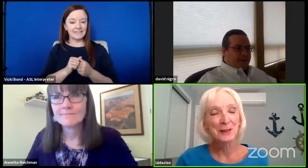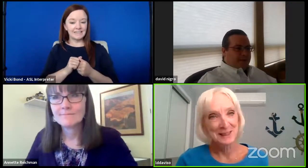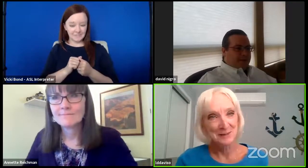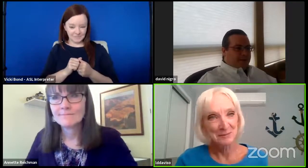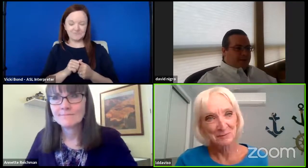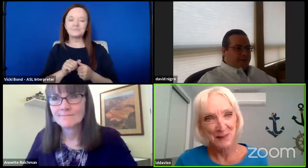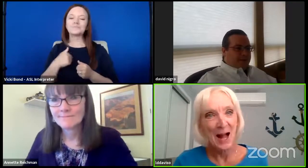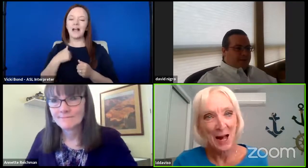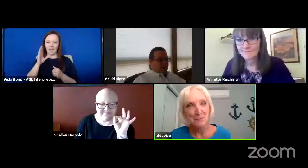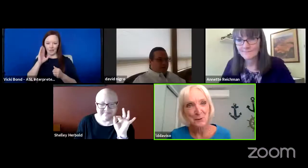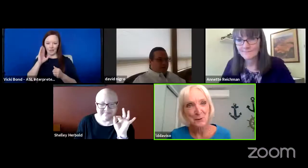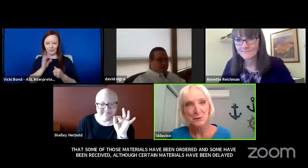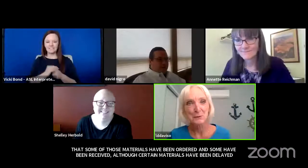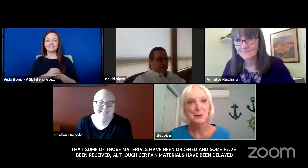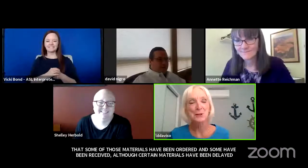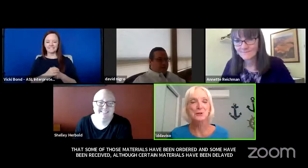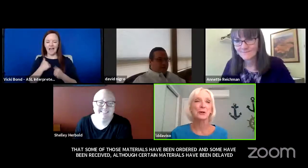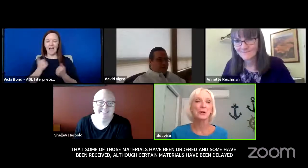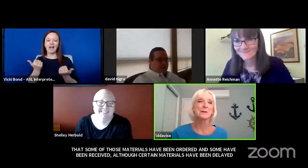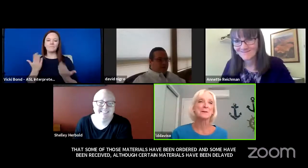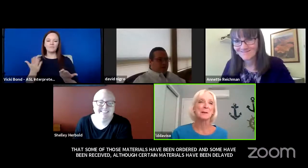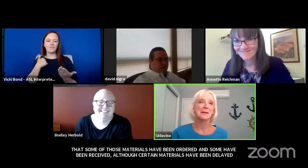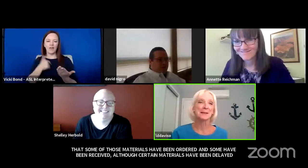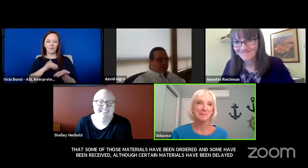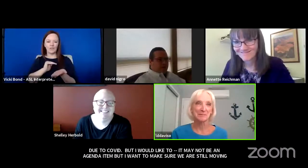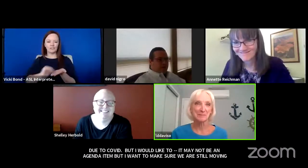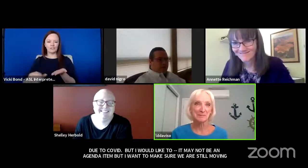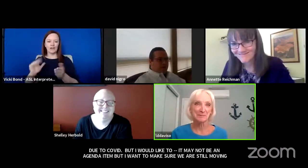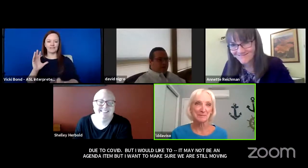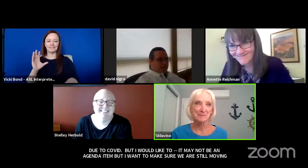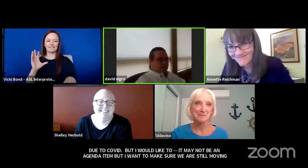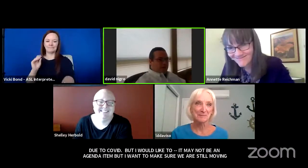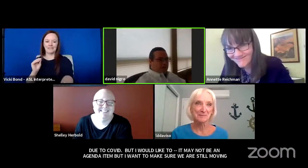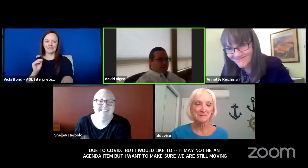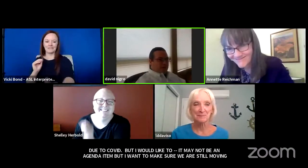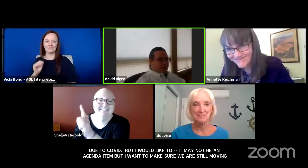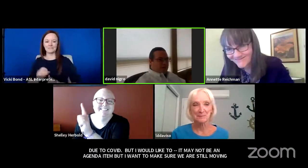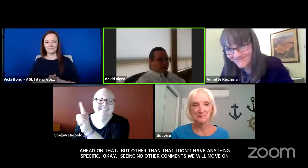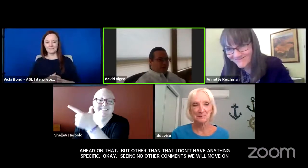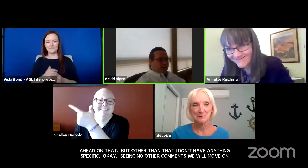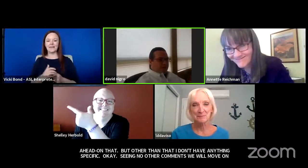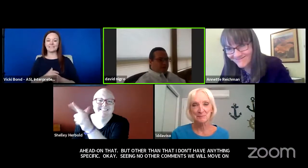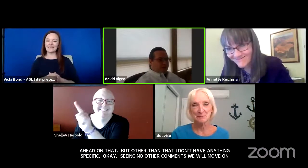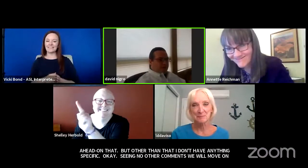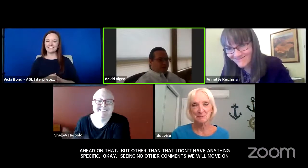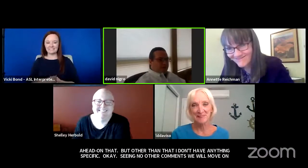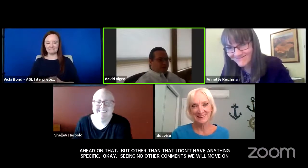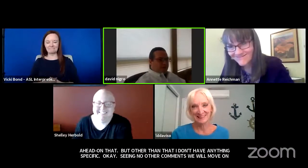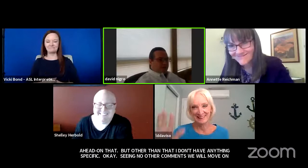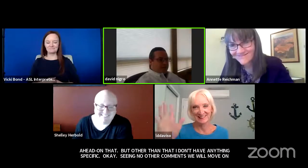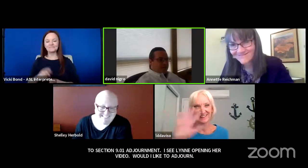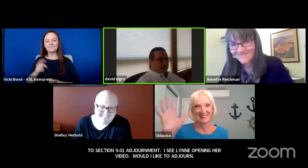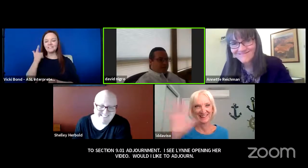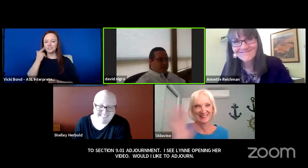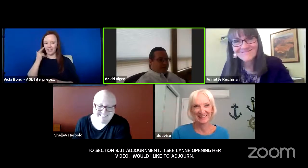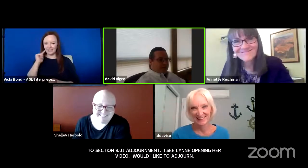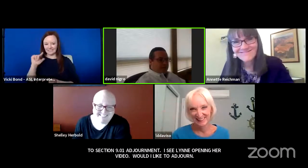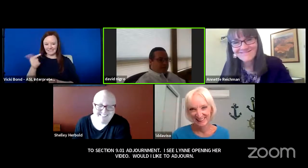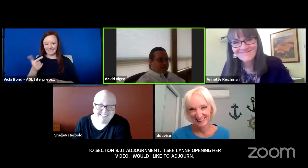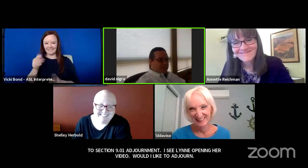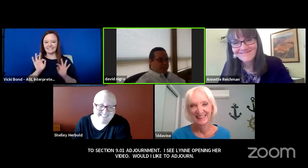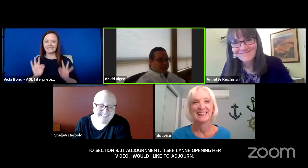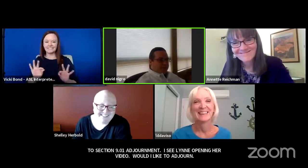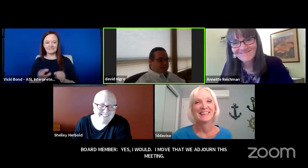Yes, I would. I move that we adjourn this meeting. Okay, thank you, Lynn. And I see Shelley